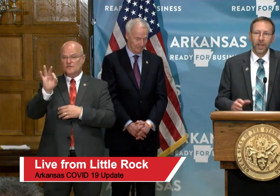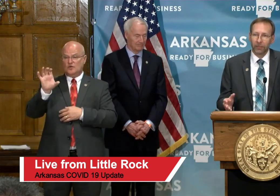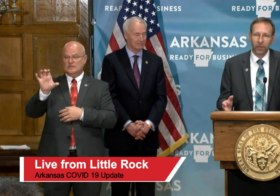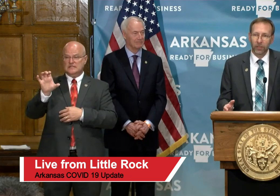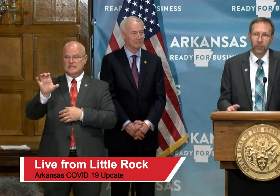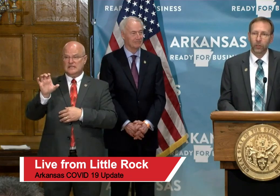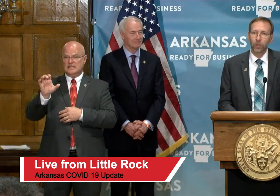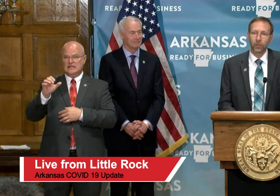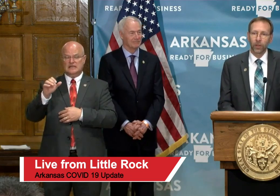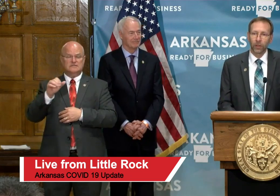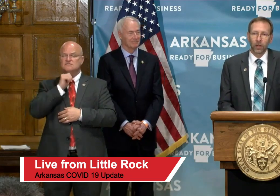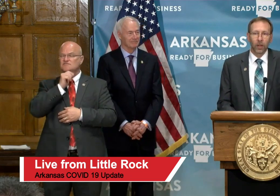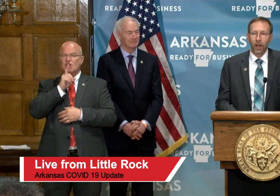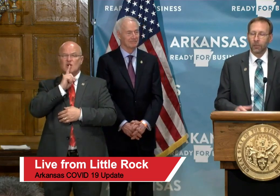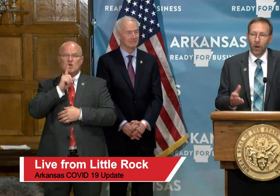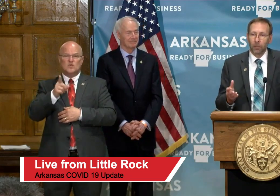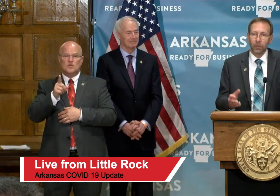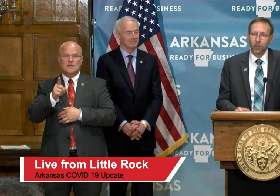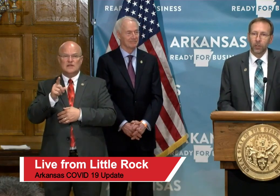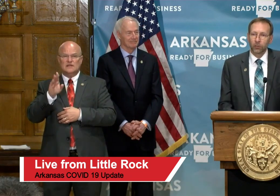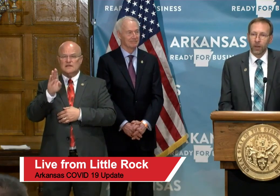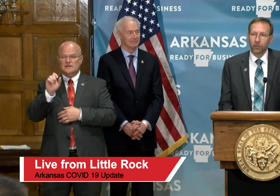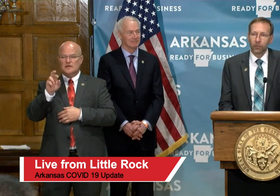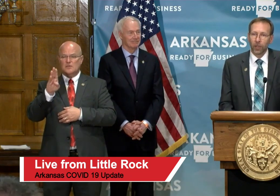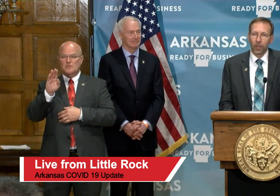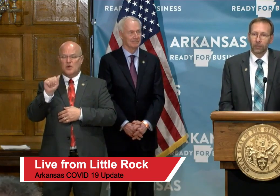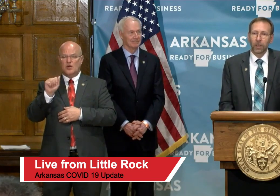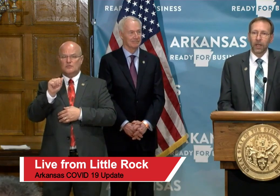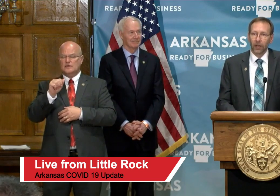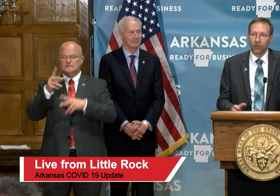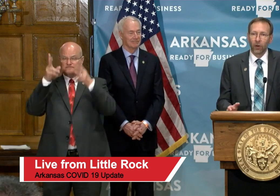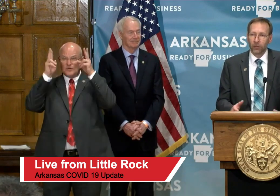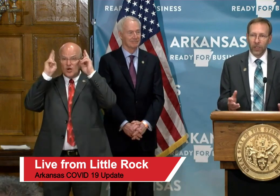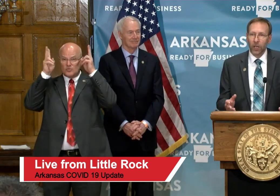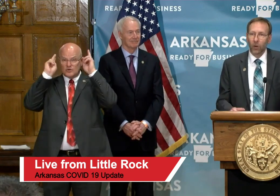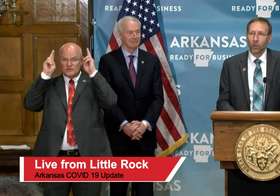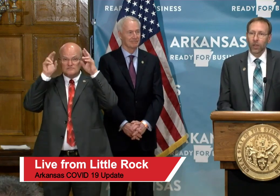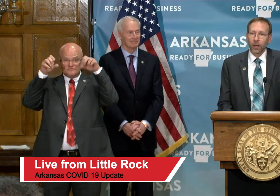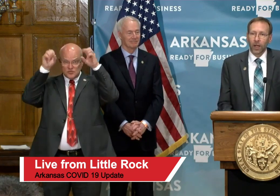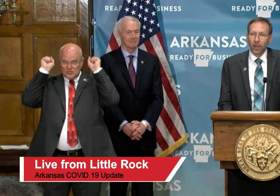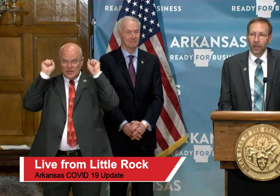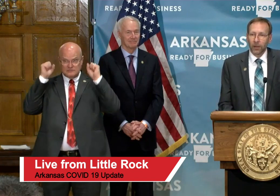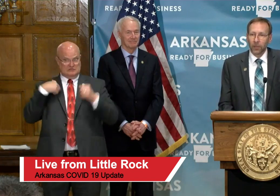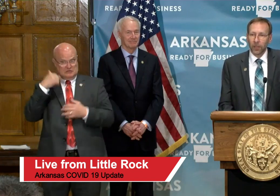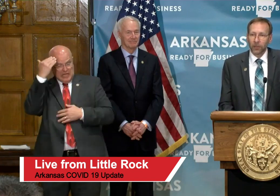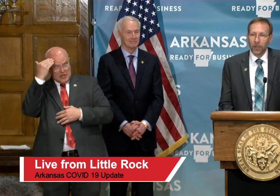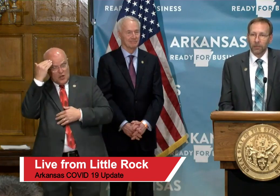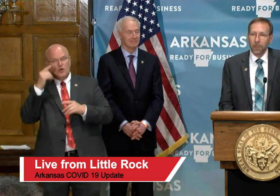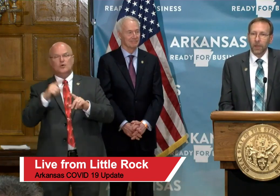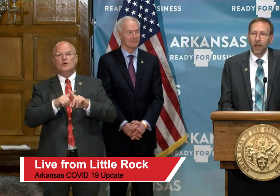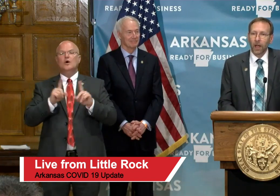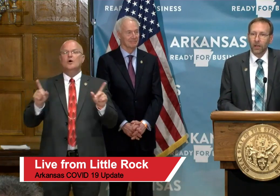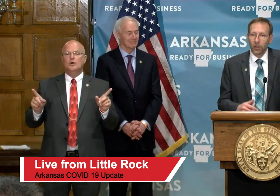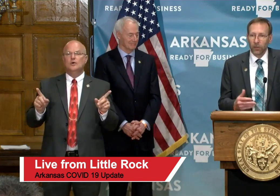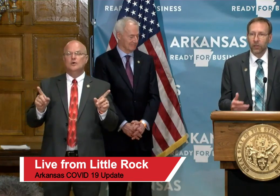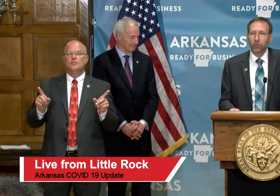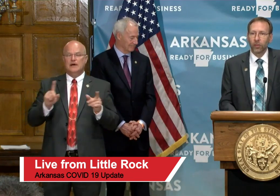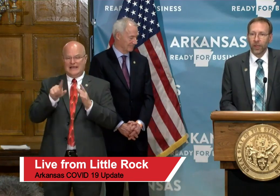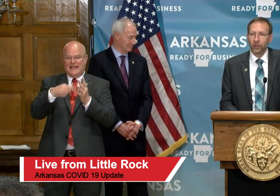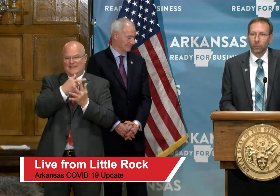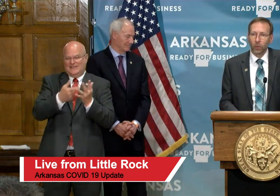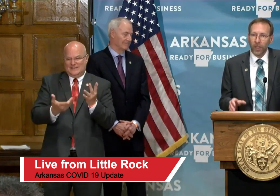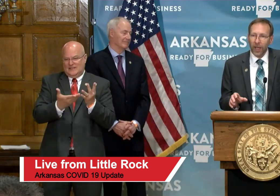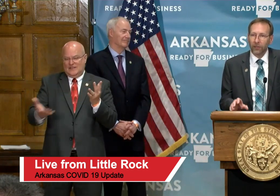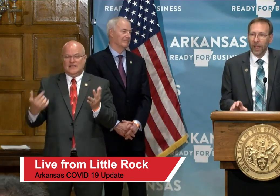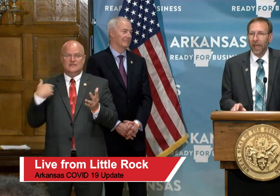City really didn't have anything to do with barber and beauty shops, as far as I know. But these